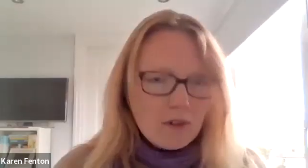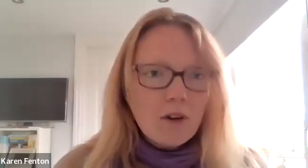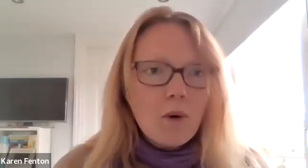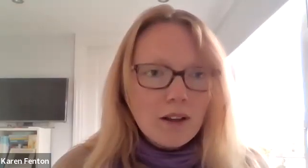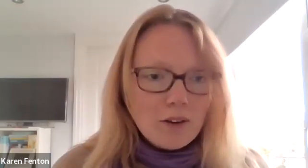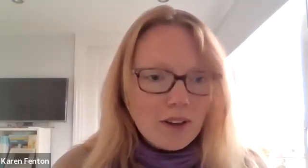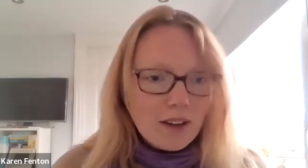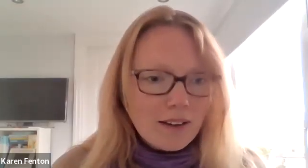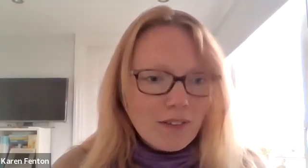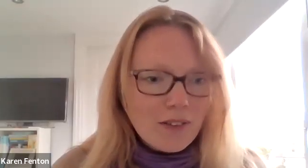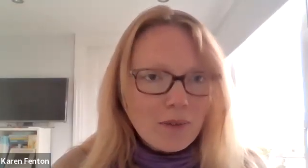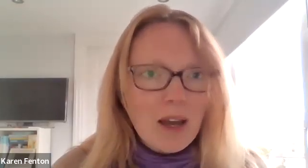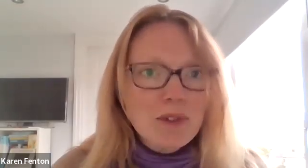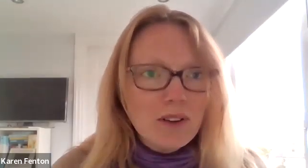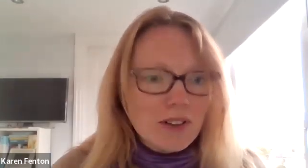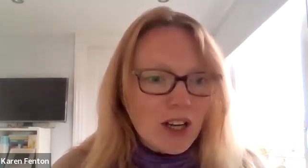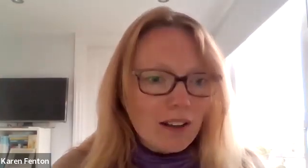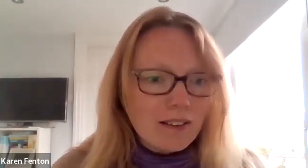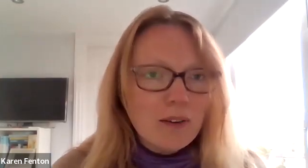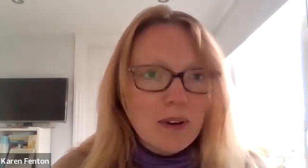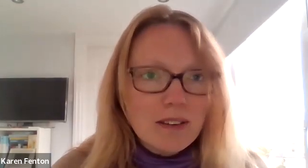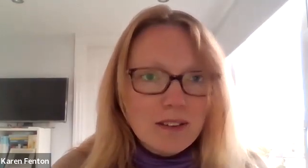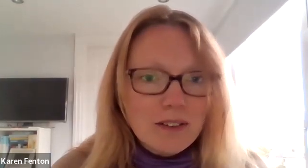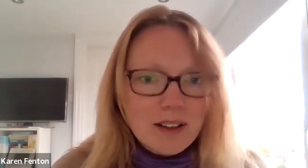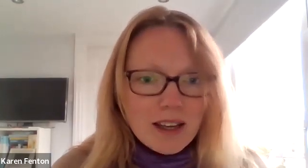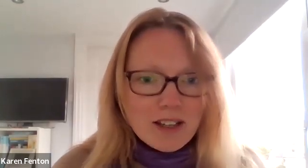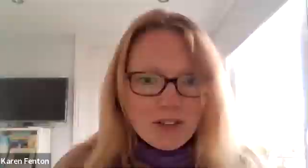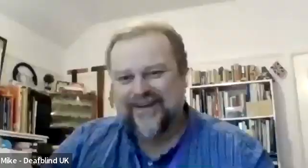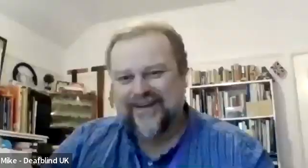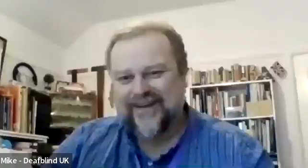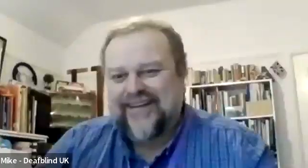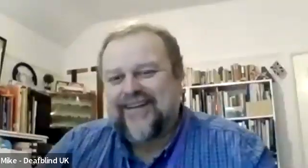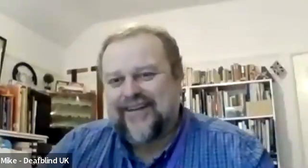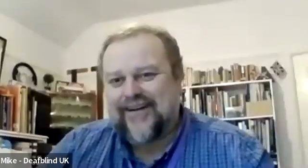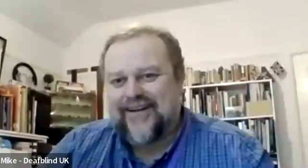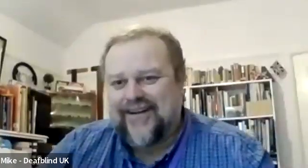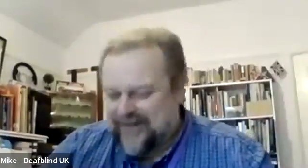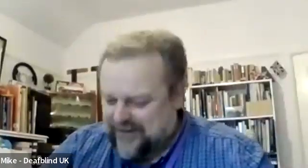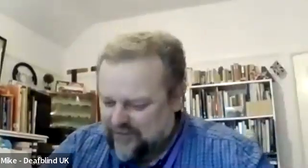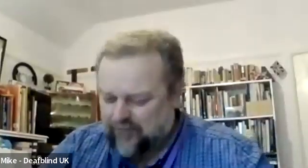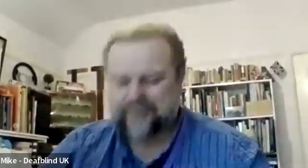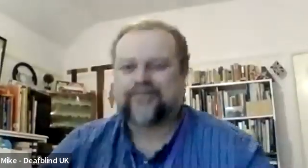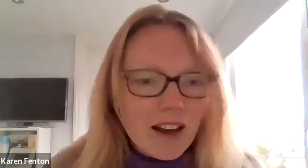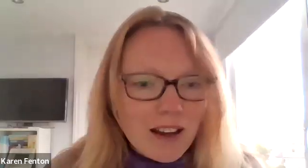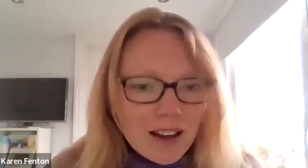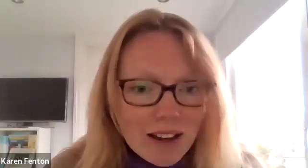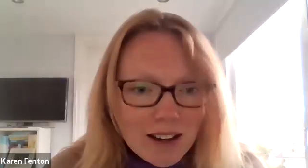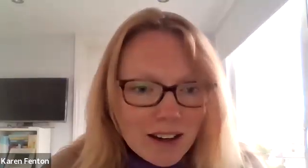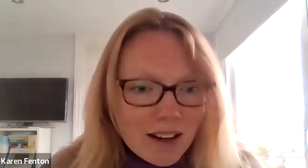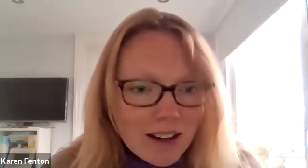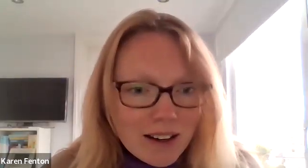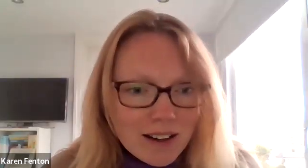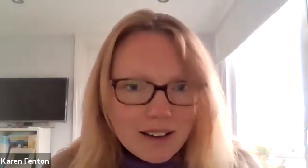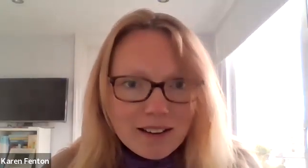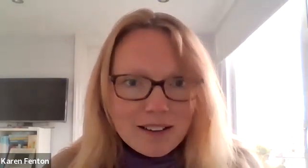I'm just not quite closing it until I've captured all the chat. So please do thank you. Individually leave, and then I'll close it when I've got all that. Oh,